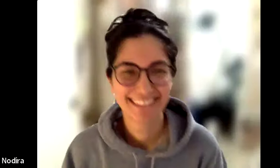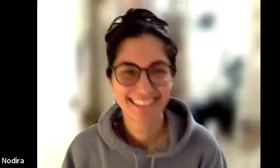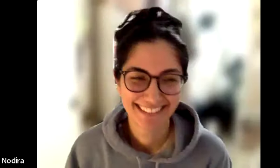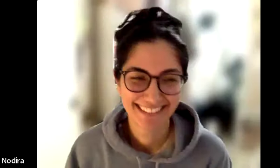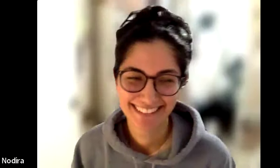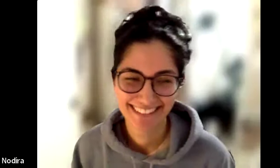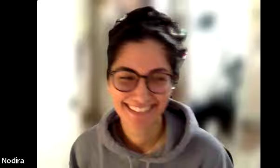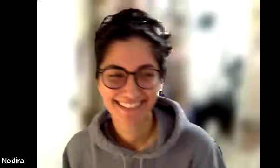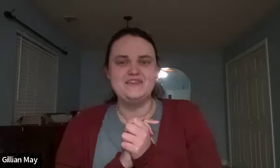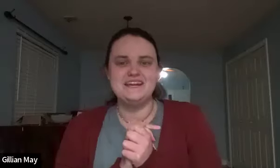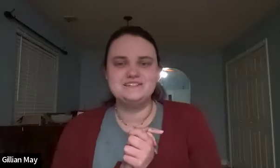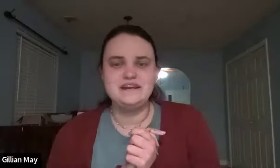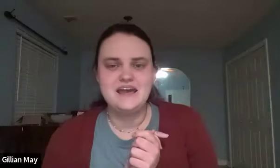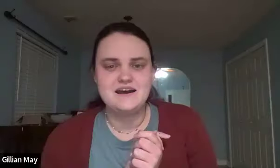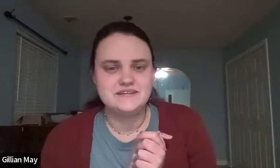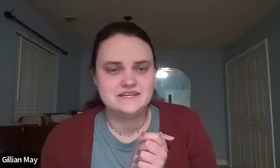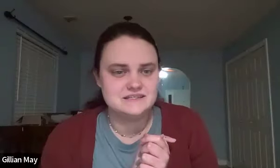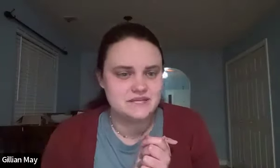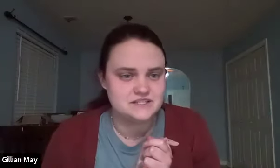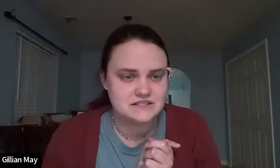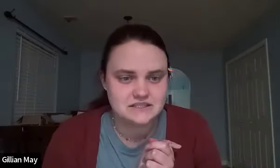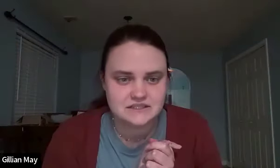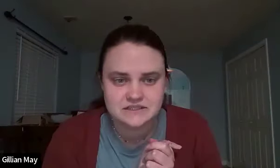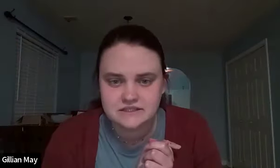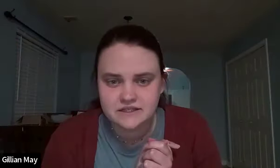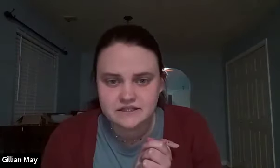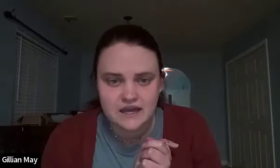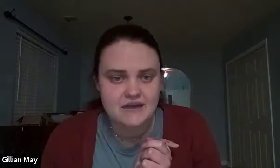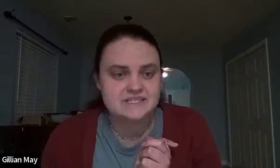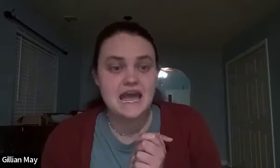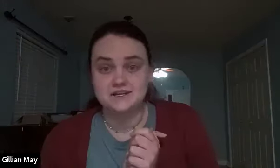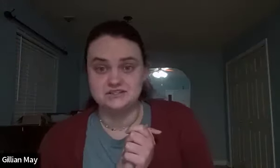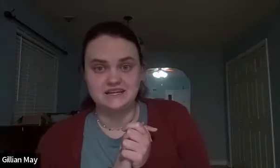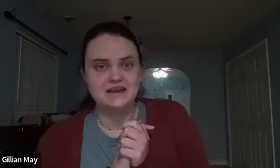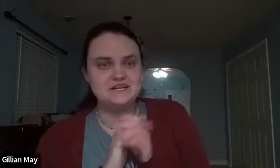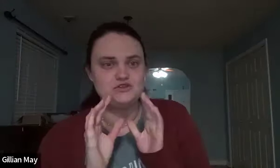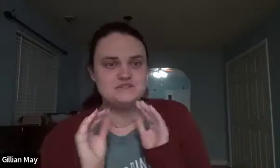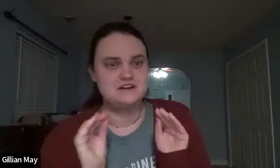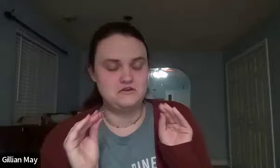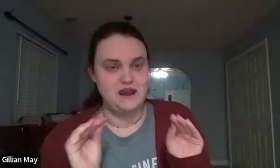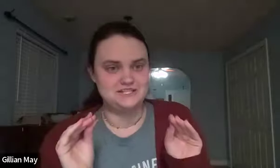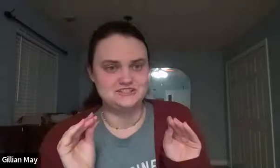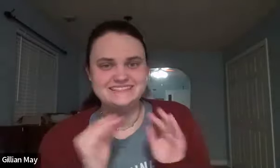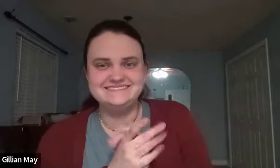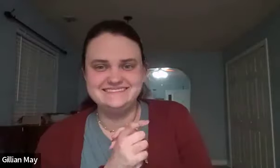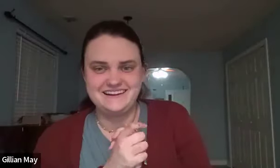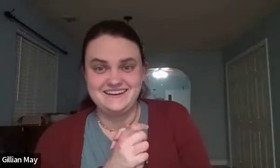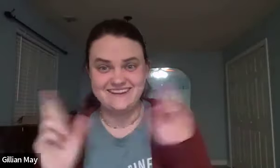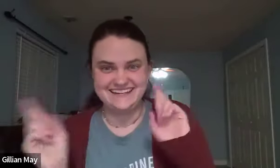Good. Awesome. Okay. The next one I have is making sure I have is Ashley. I had to make sure there was not another Ashley. All right, you ready?